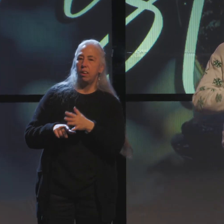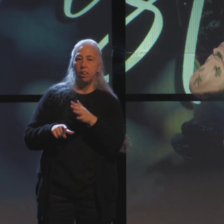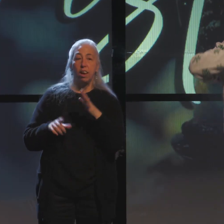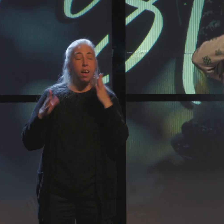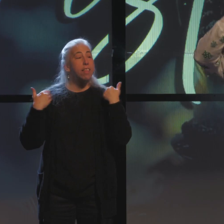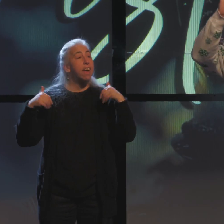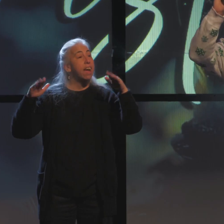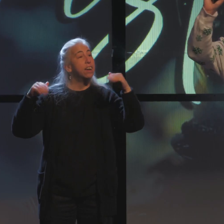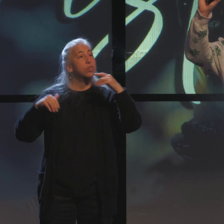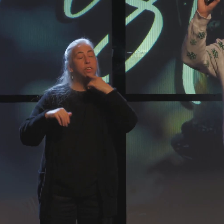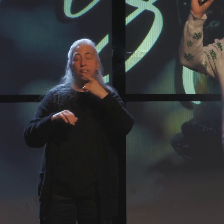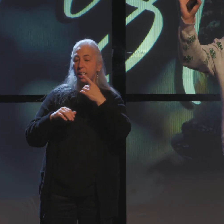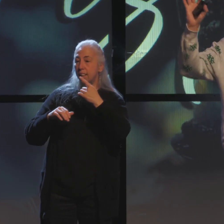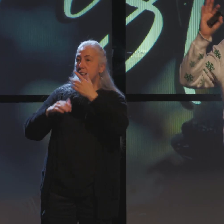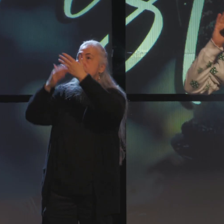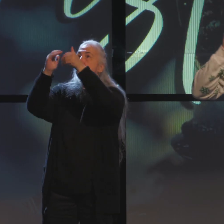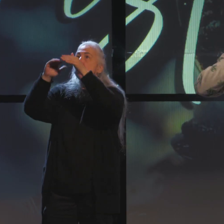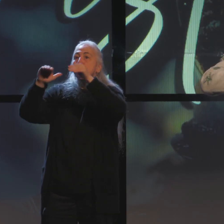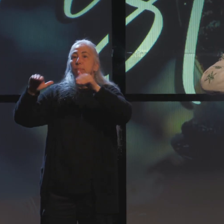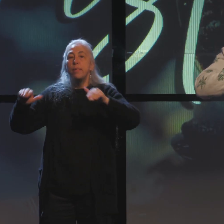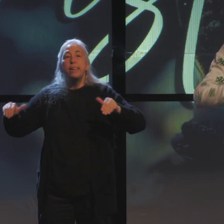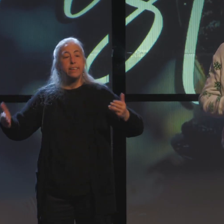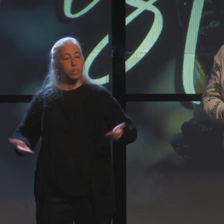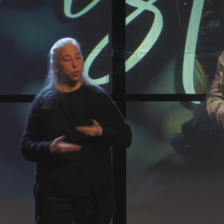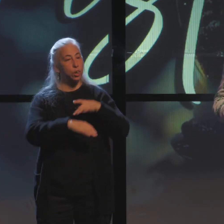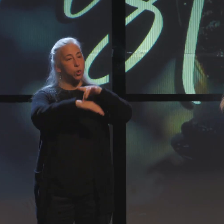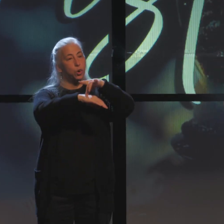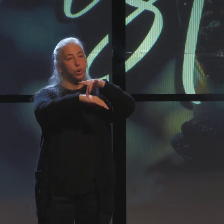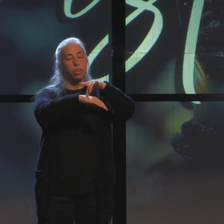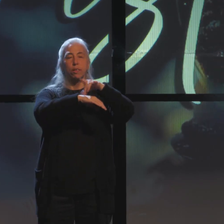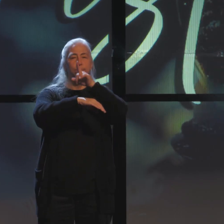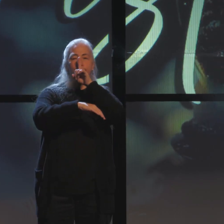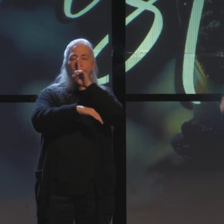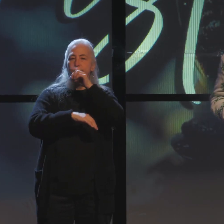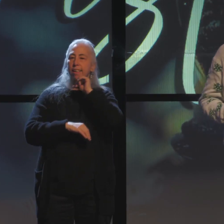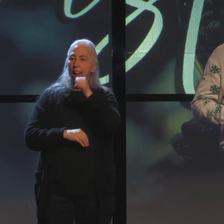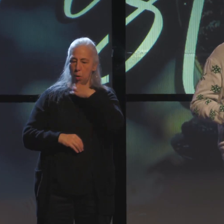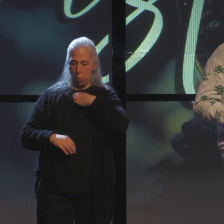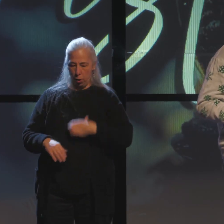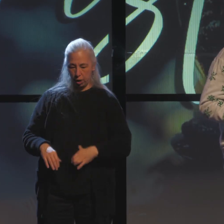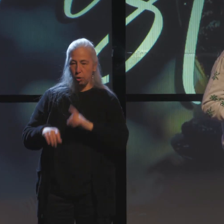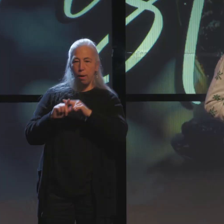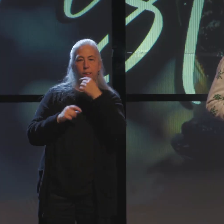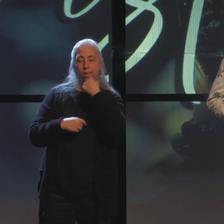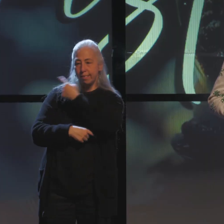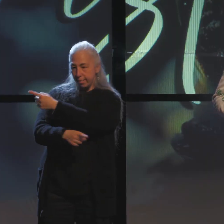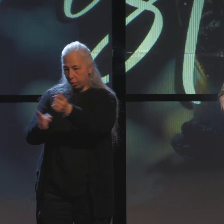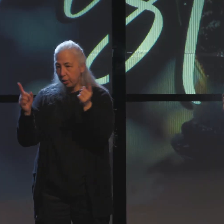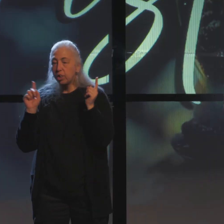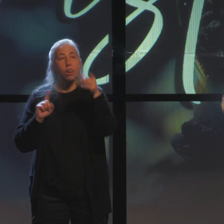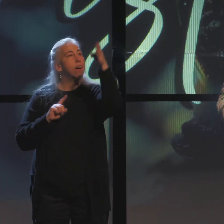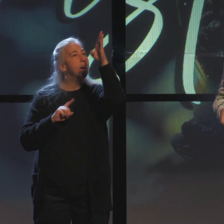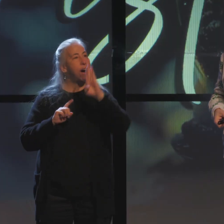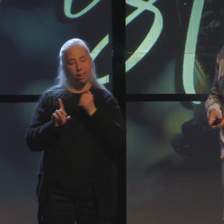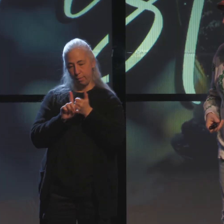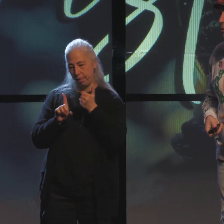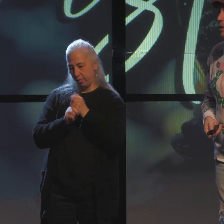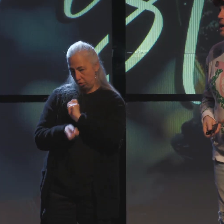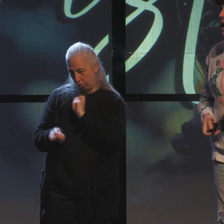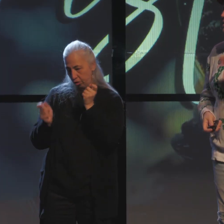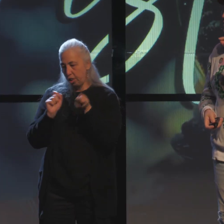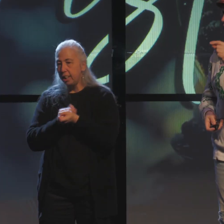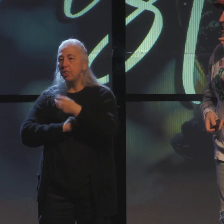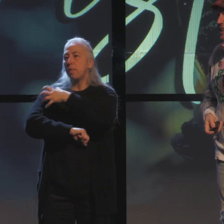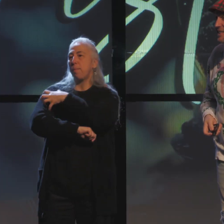angels announce peace on earth, not as a sentimental wish, but as a declaration that God is rewriting the story of